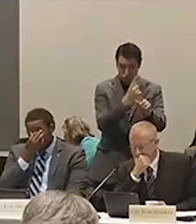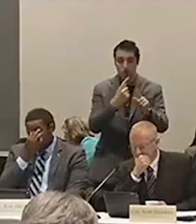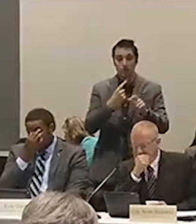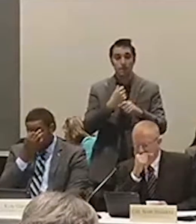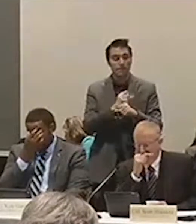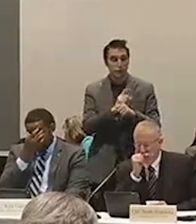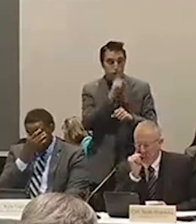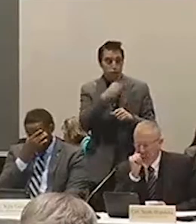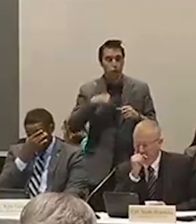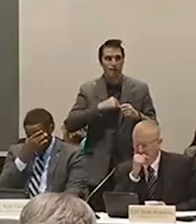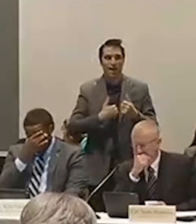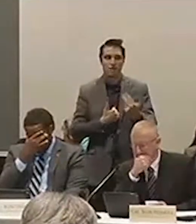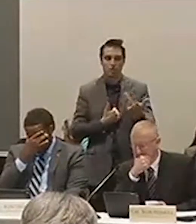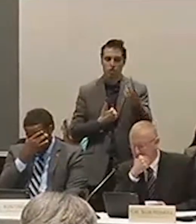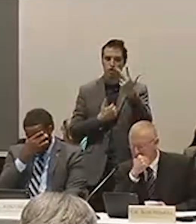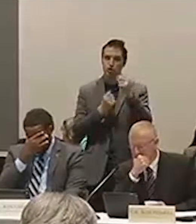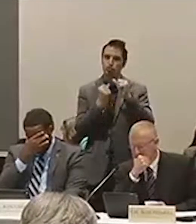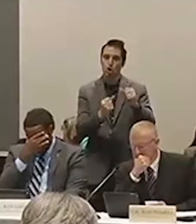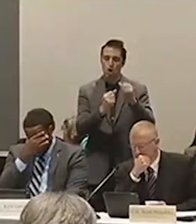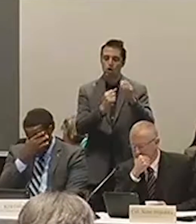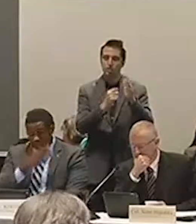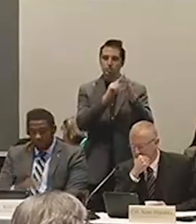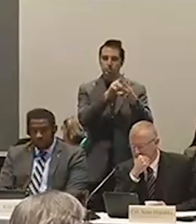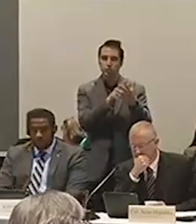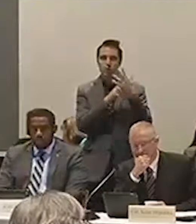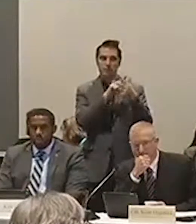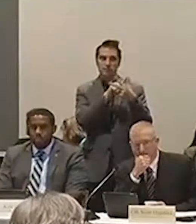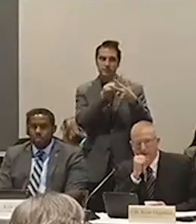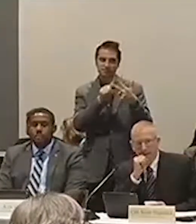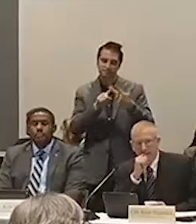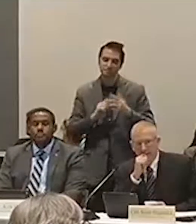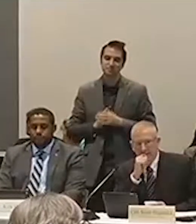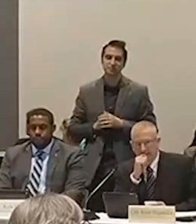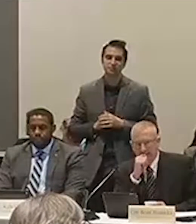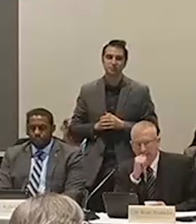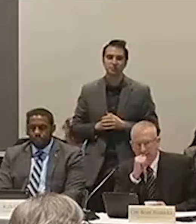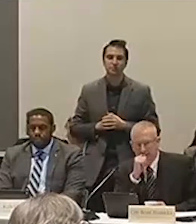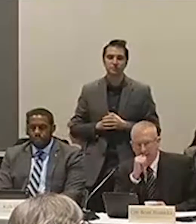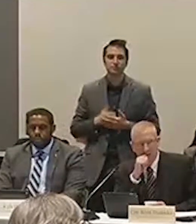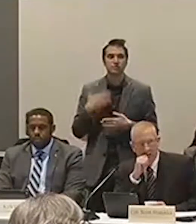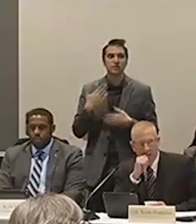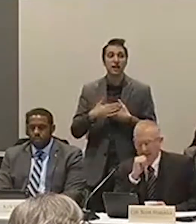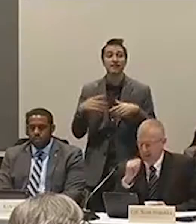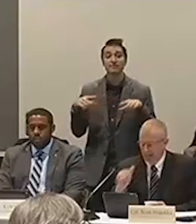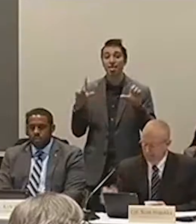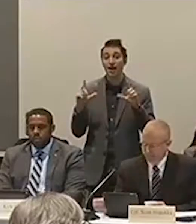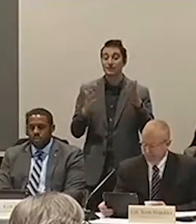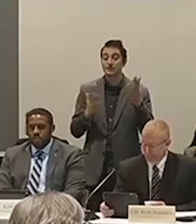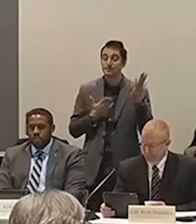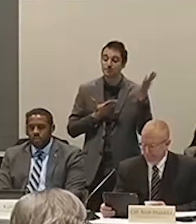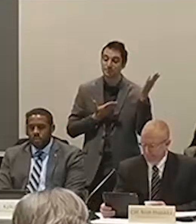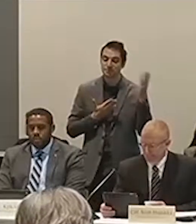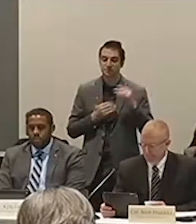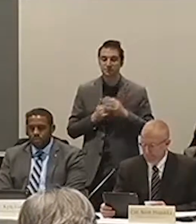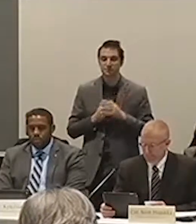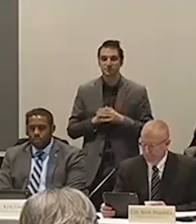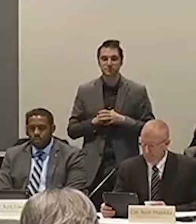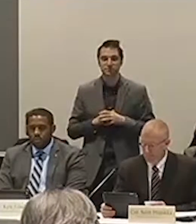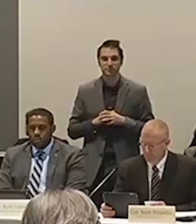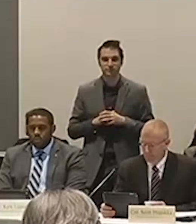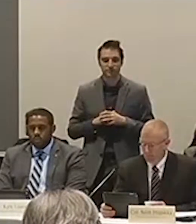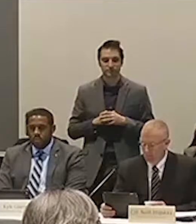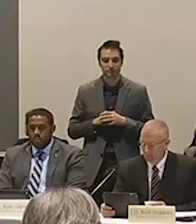strong dimensions of that area. The next slide. So this is something I